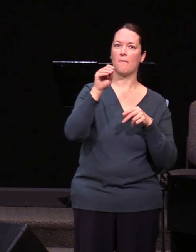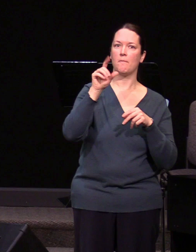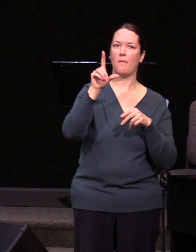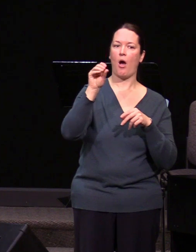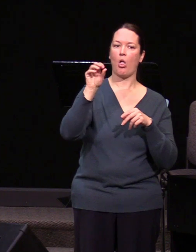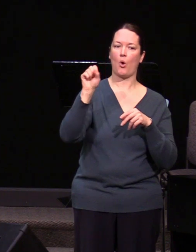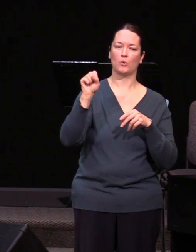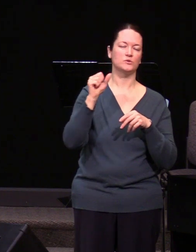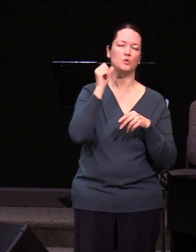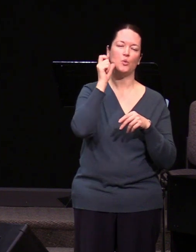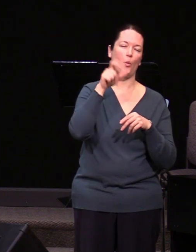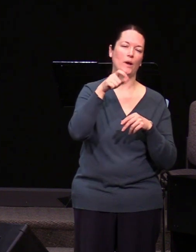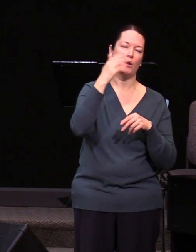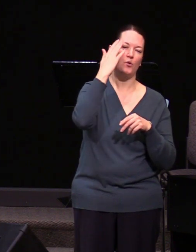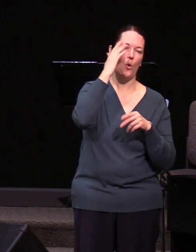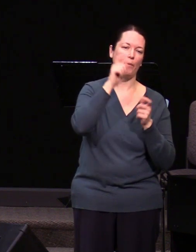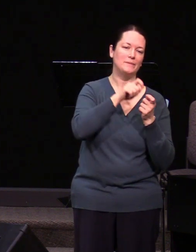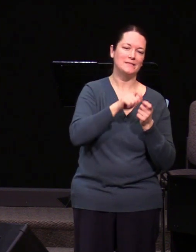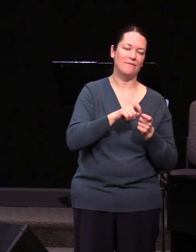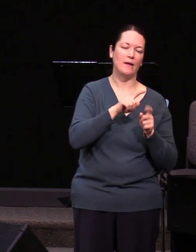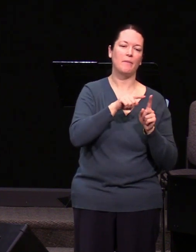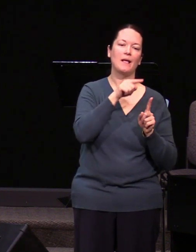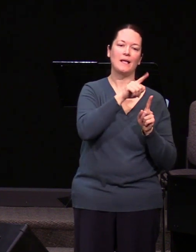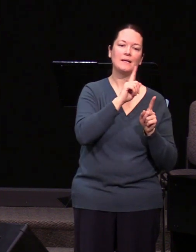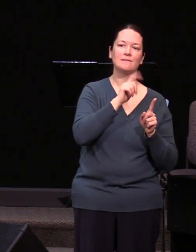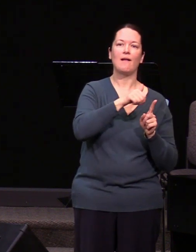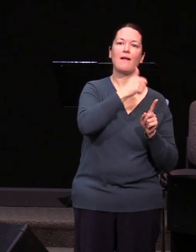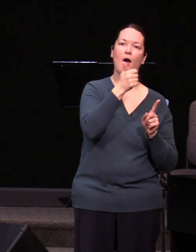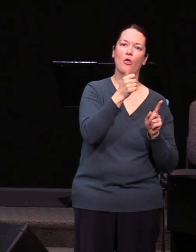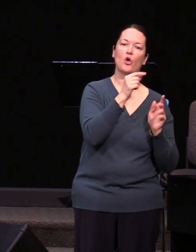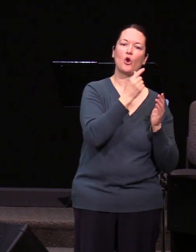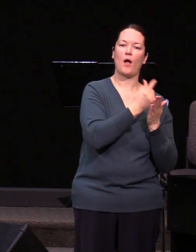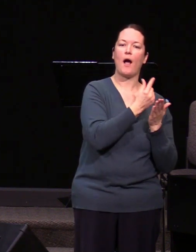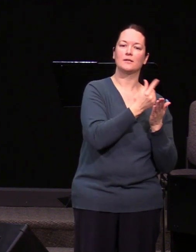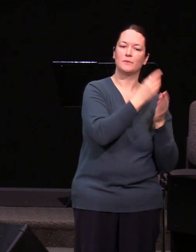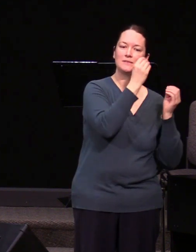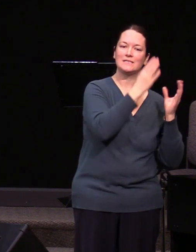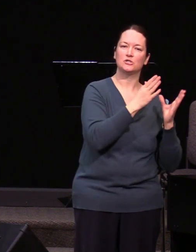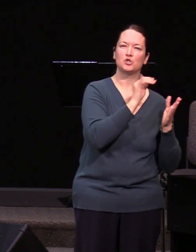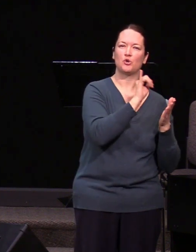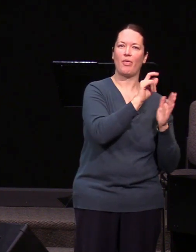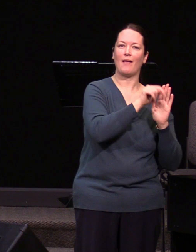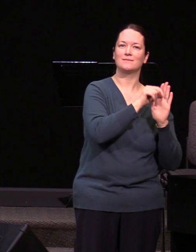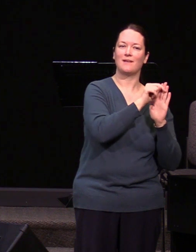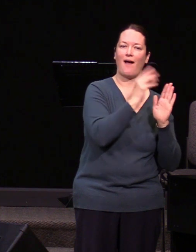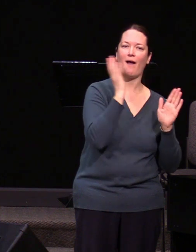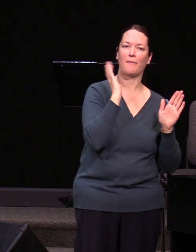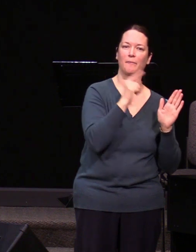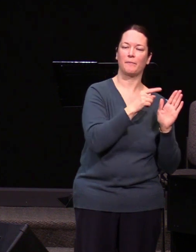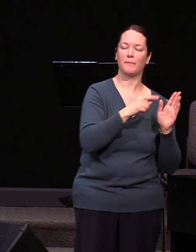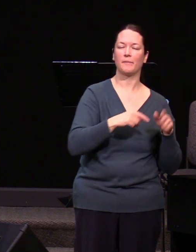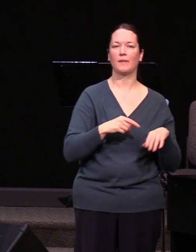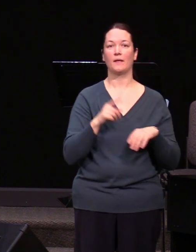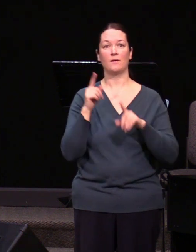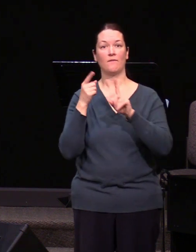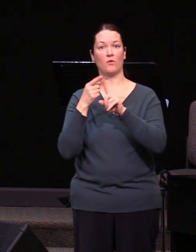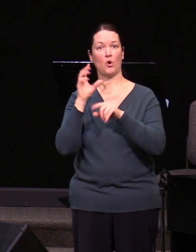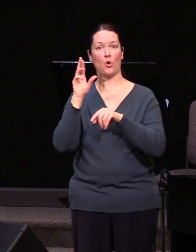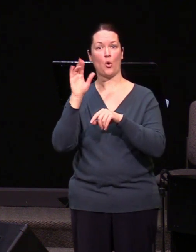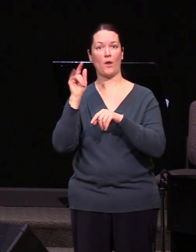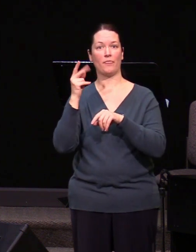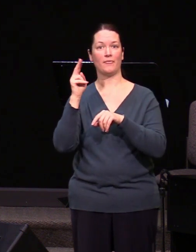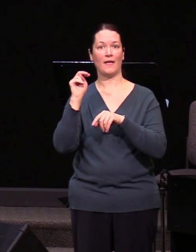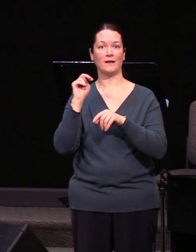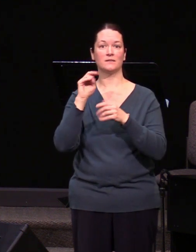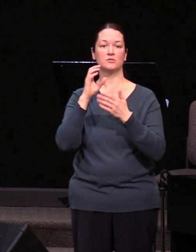about Apollos, only that he was another gospel teacher, okay, at the time. And here we are, 1 Corinthians chapter